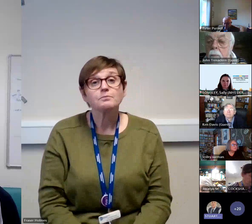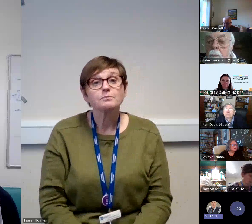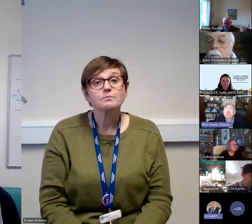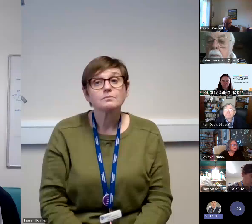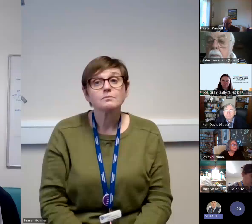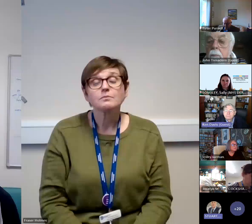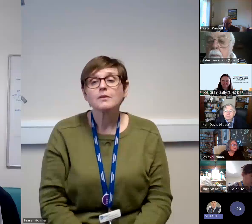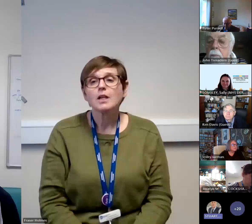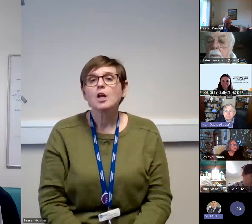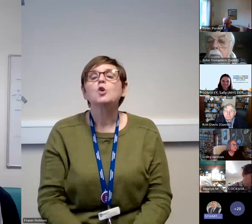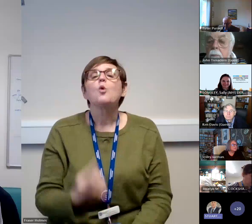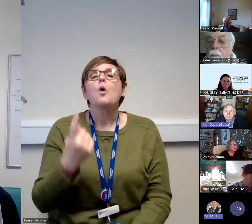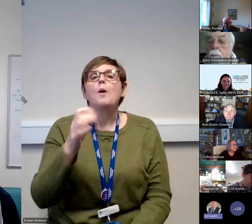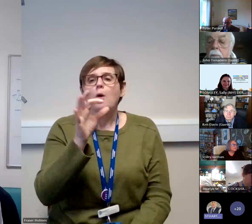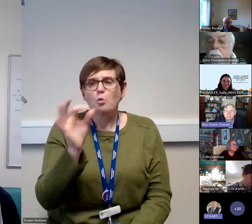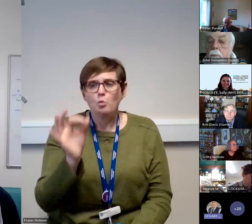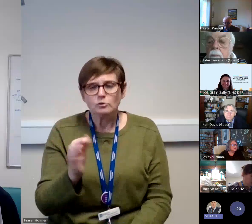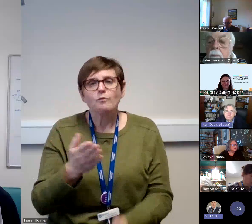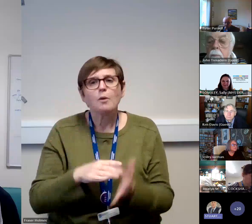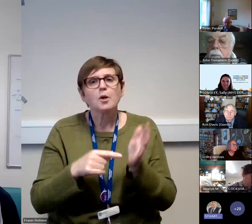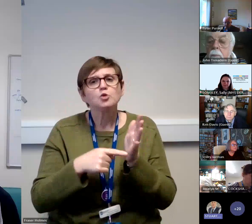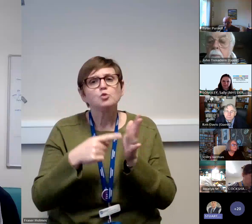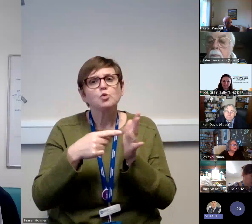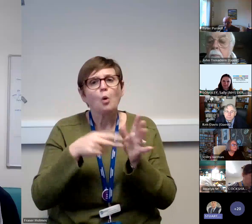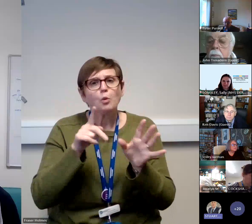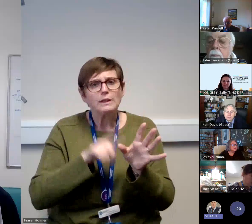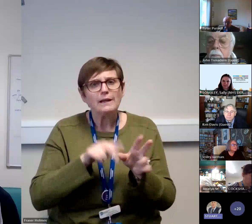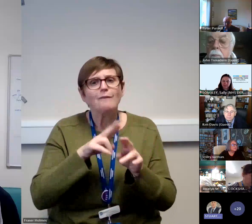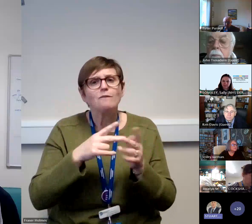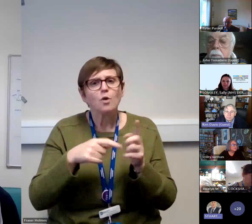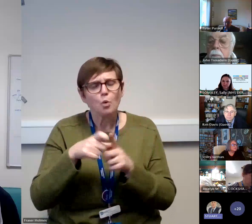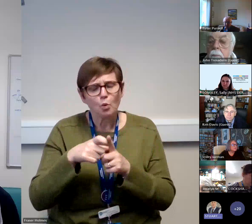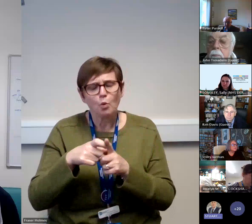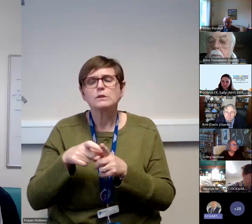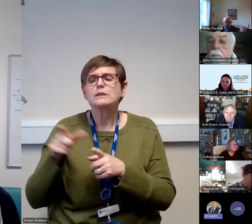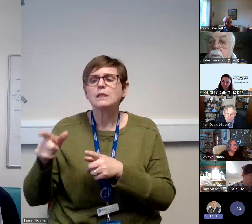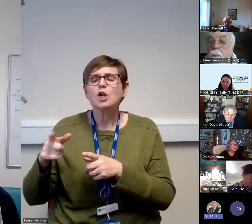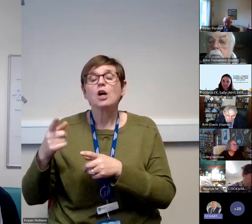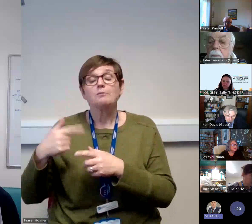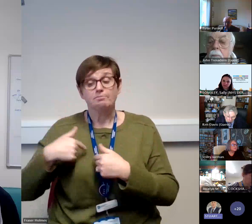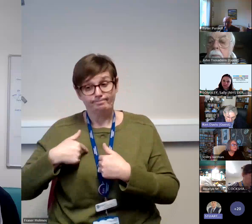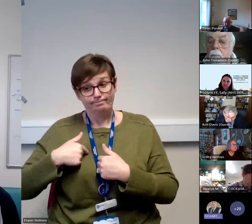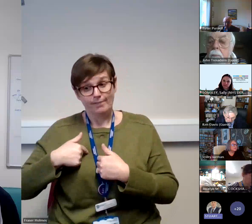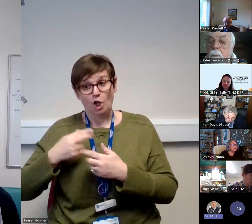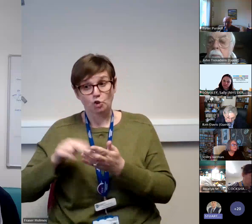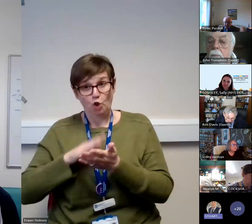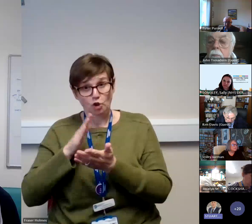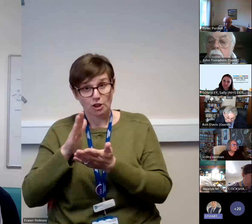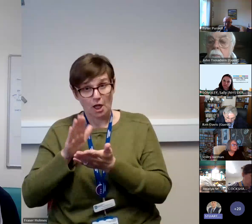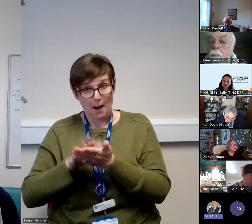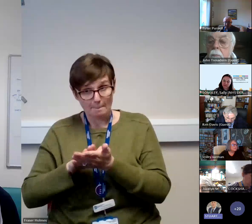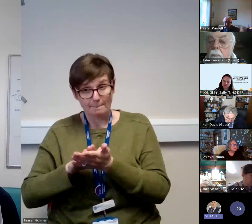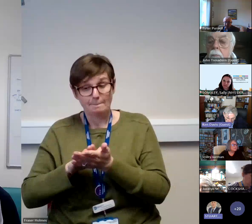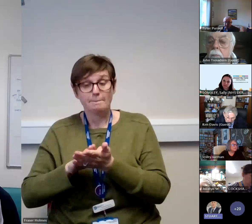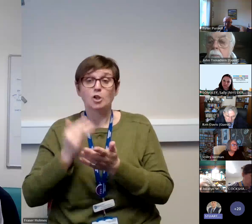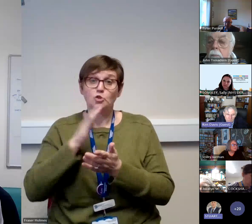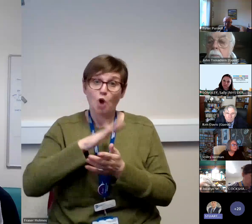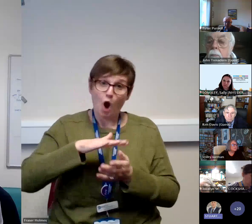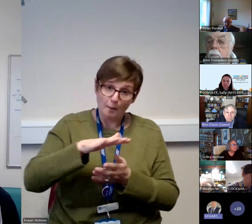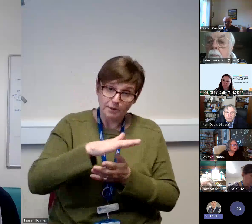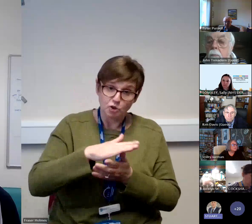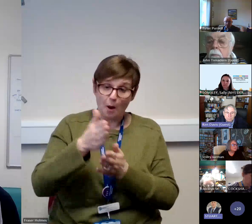And we have another one in the chat as well from Tony Ford. Being on the Nottingham-Derbyshire border, I get referred to Nottingham